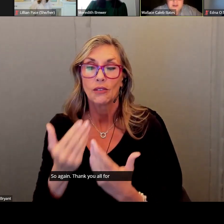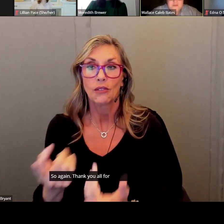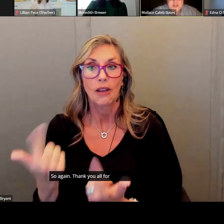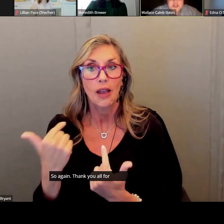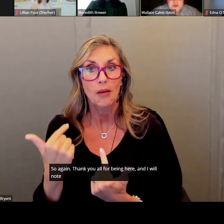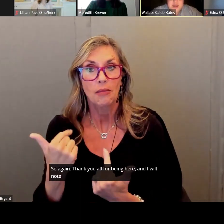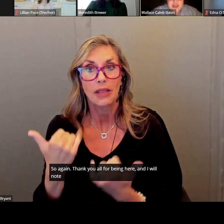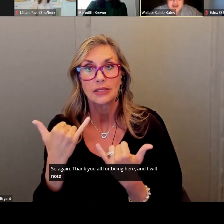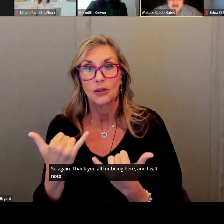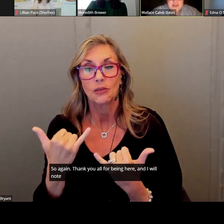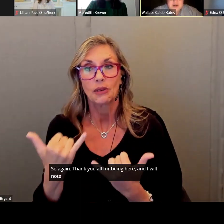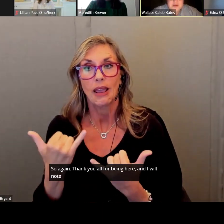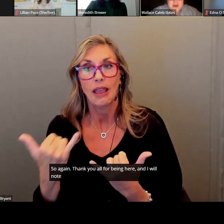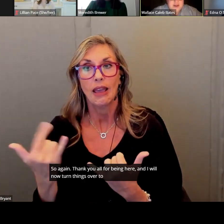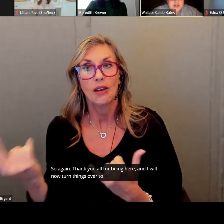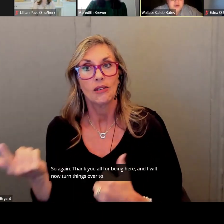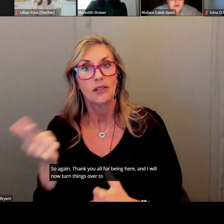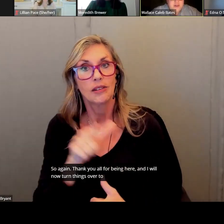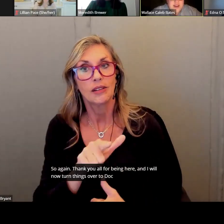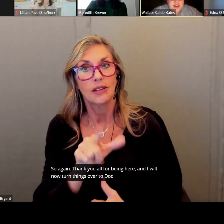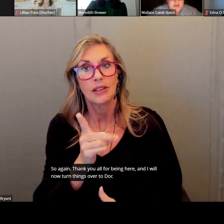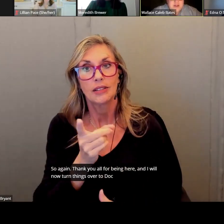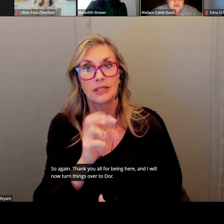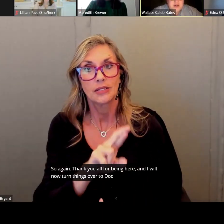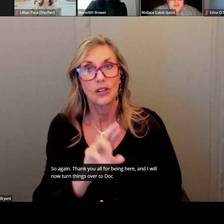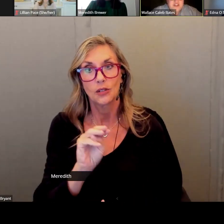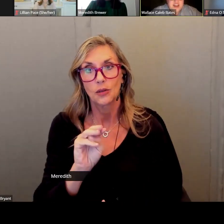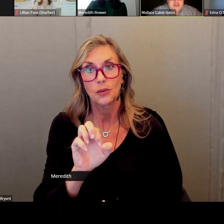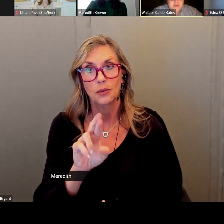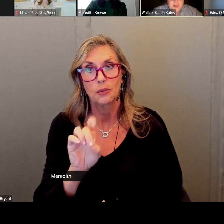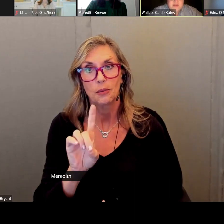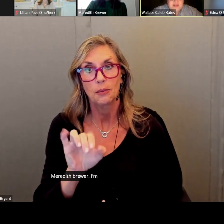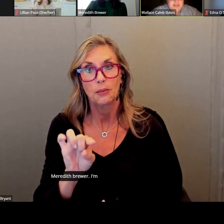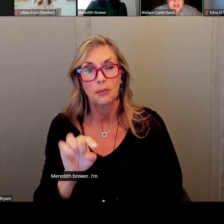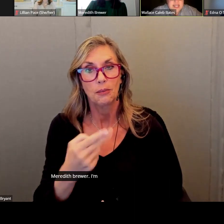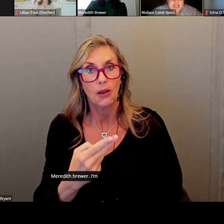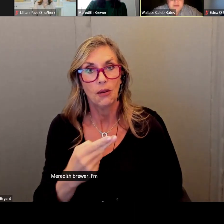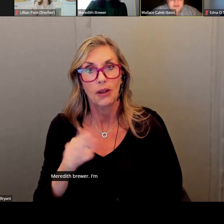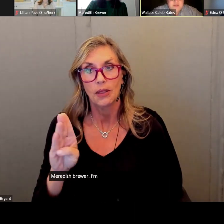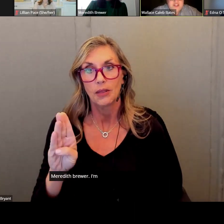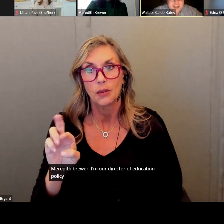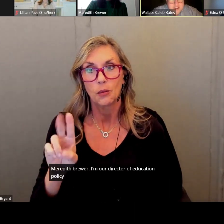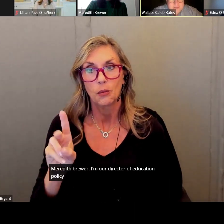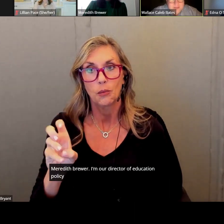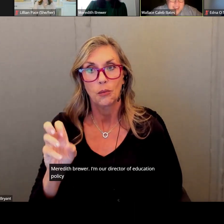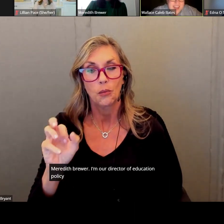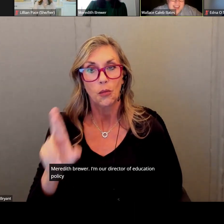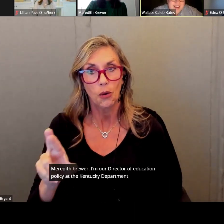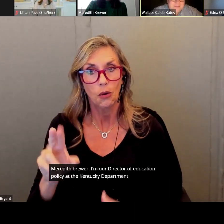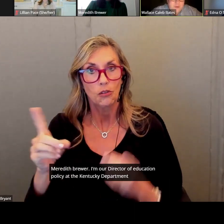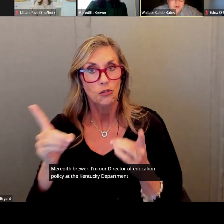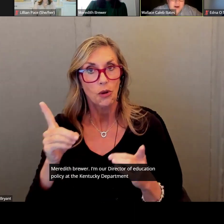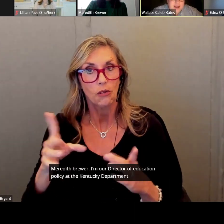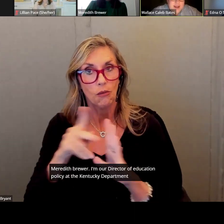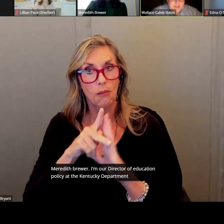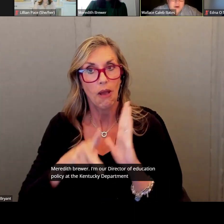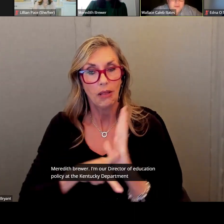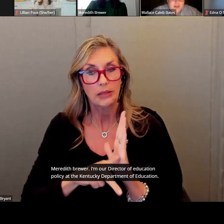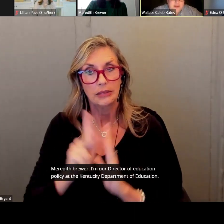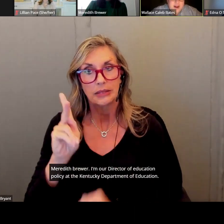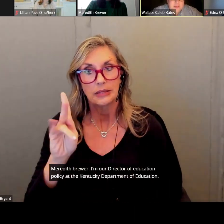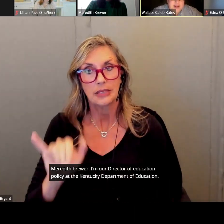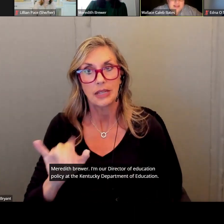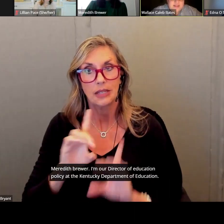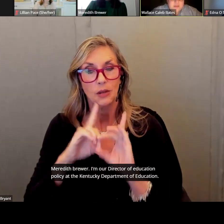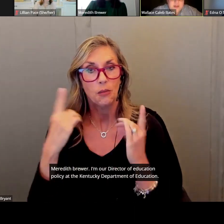over to Dr. Meredith Brewer, our Director of Education Policy at the Kentucky Department of Education, for approval of